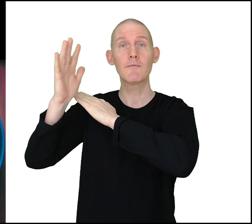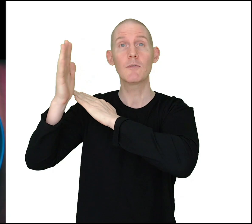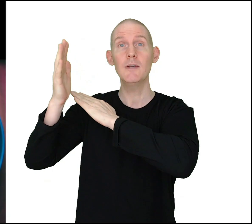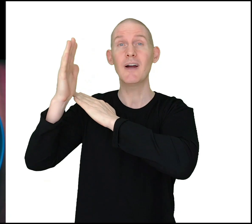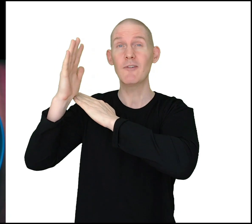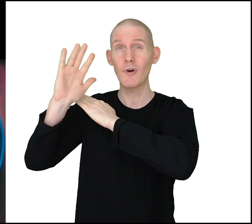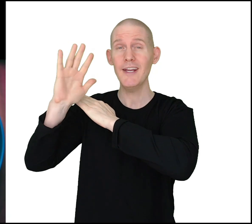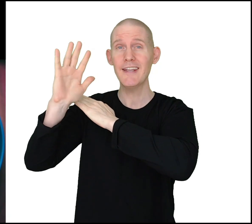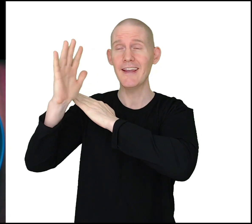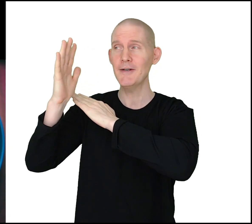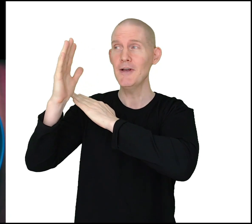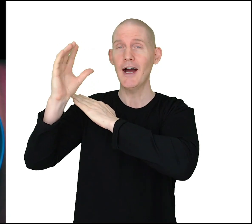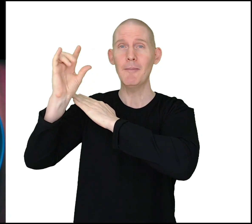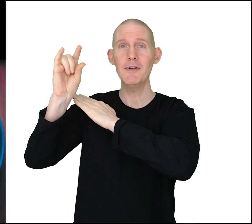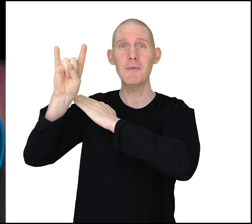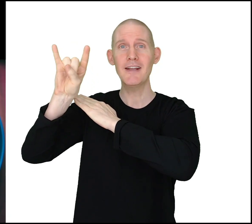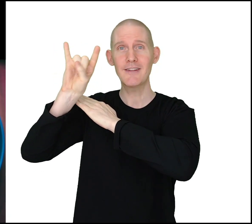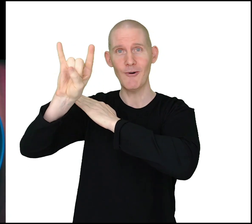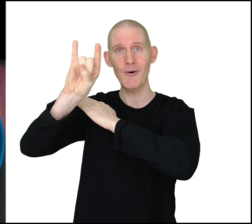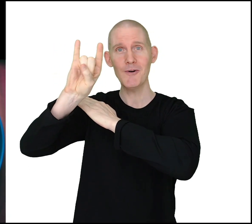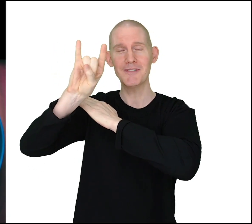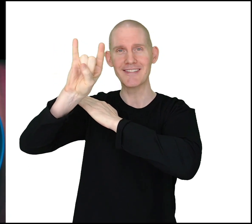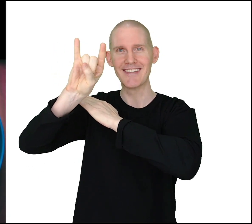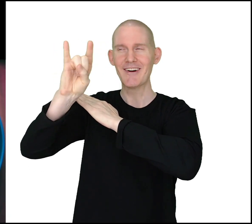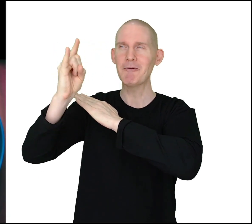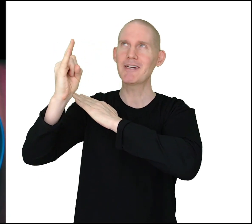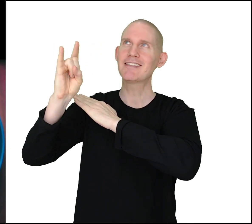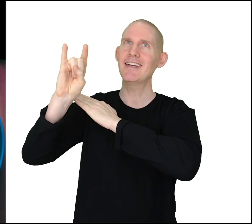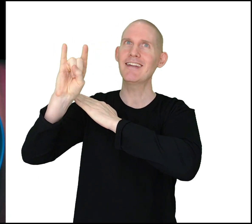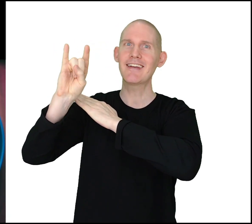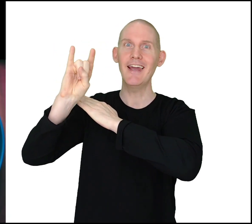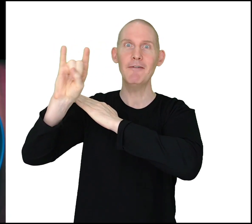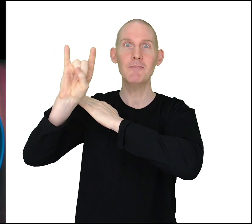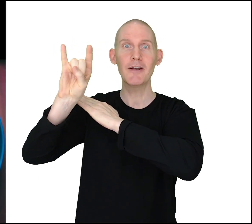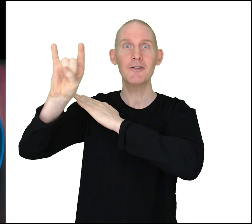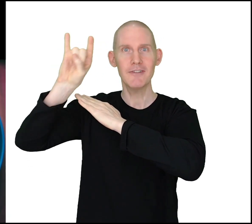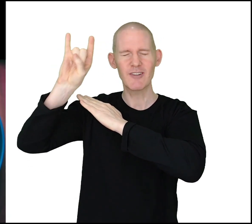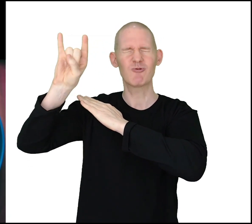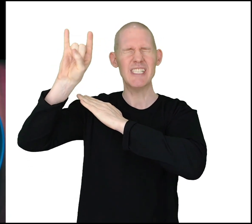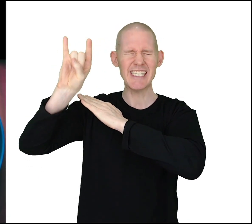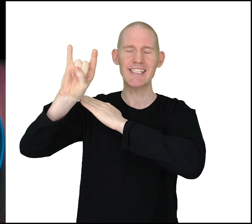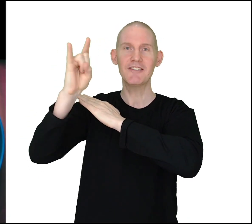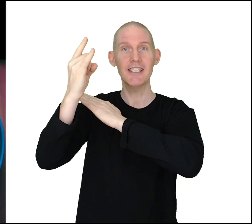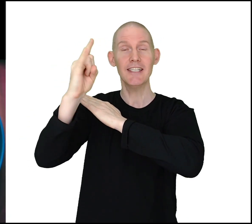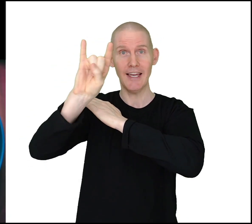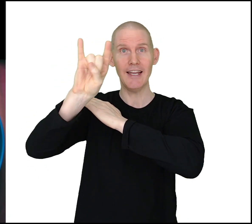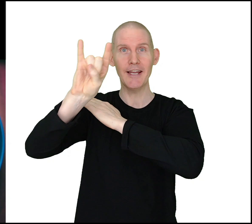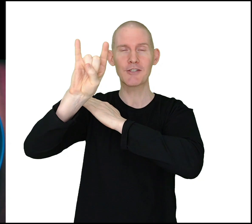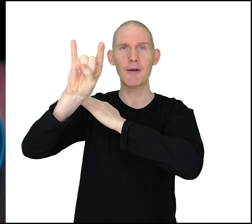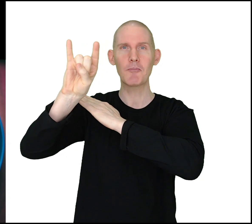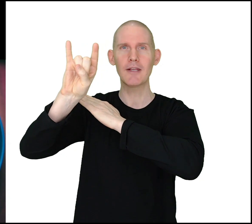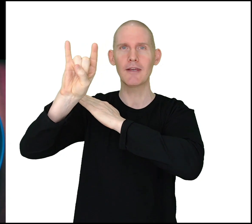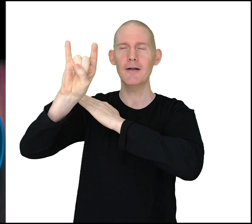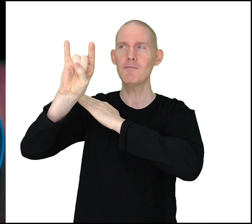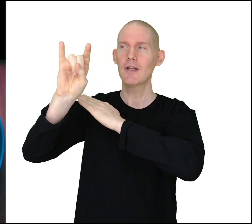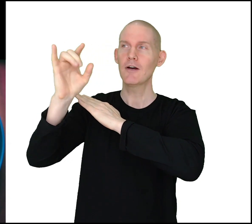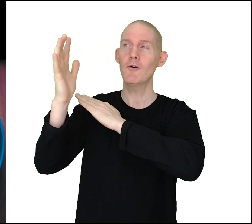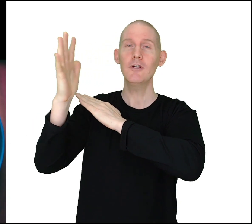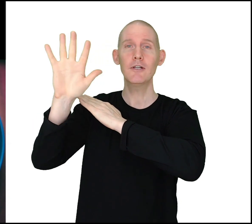me, my right hand, I'm going to make the horns. Or we could say like heavy metal, you're like rocking, right? That hand shape right there. Or you can just